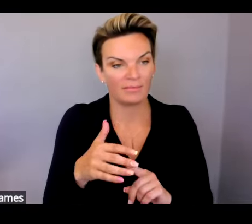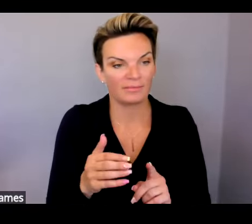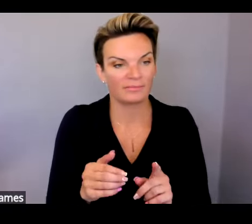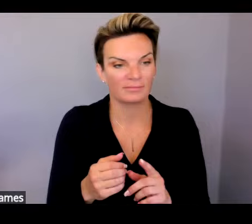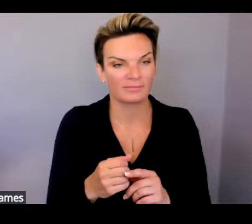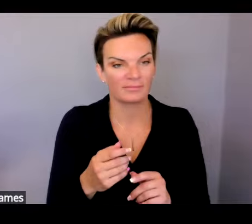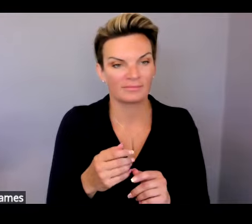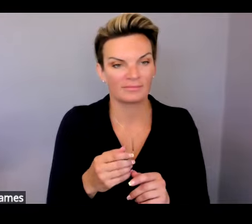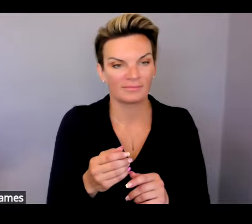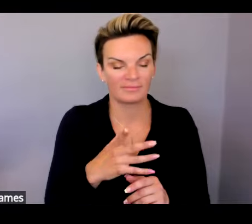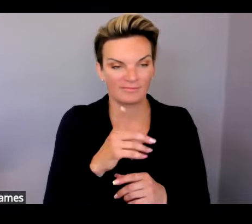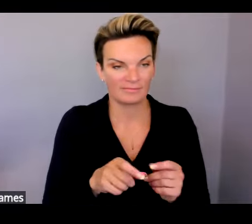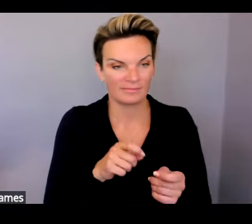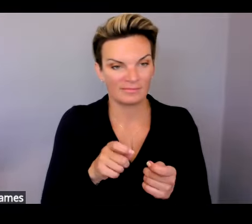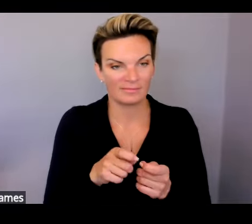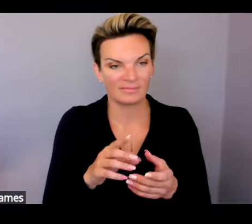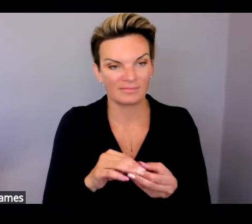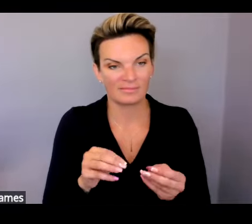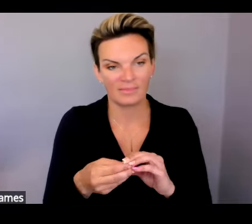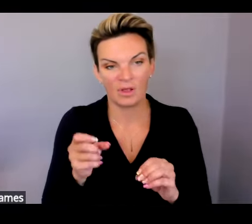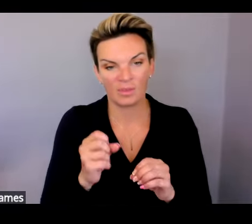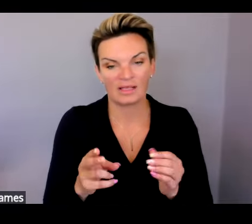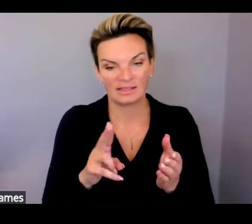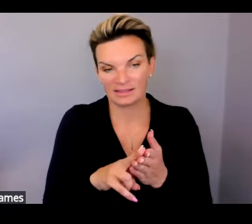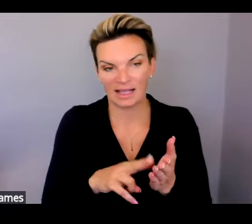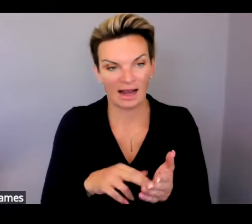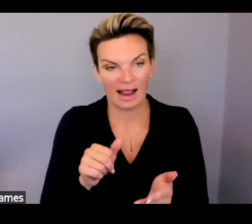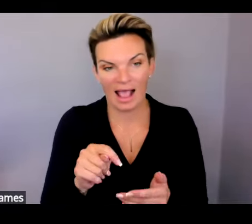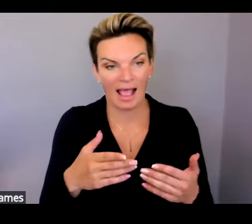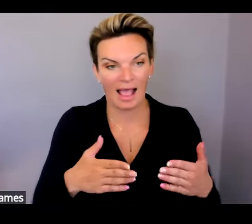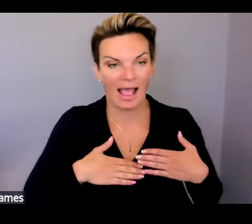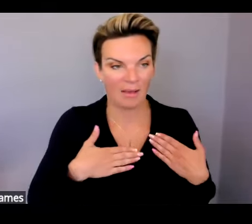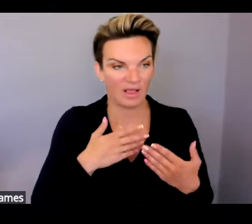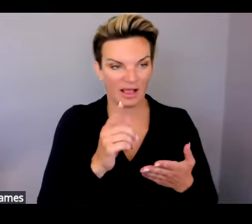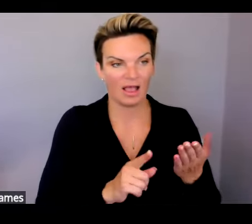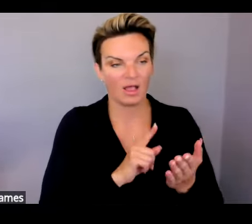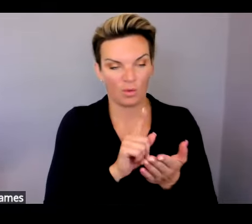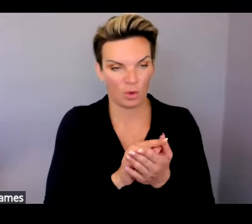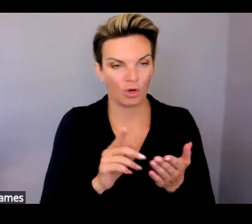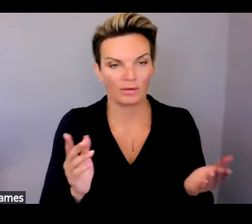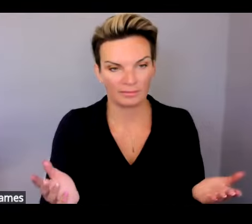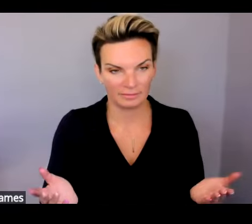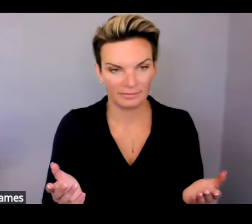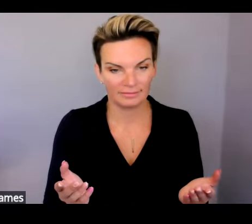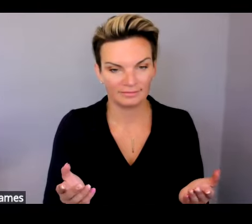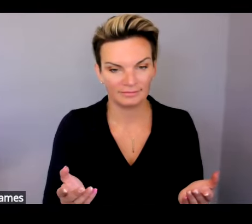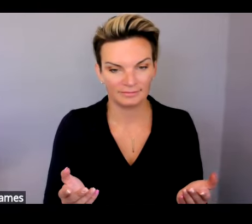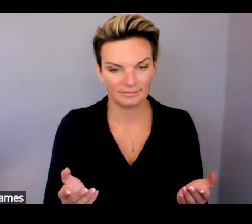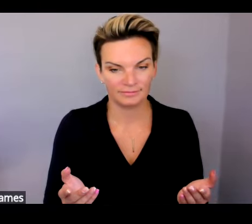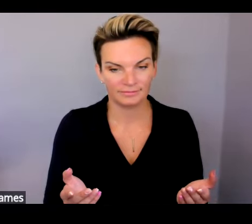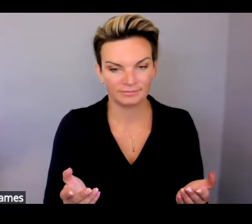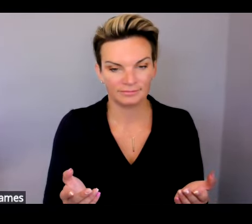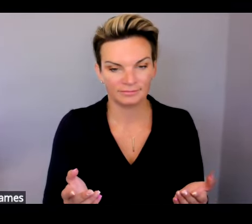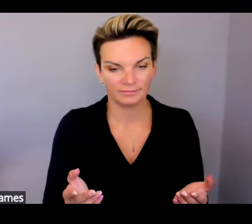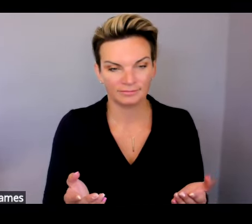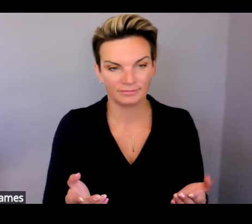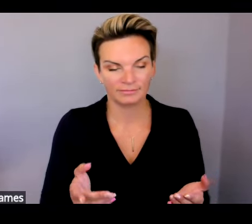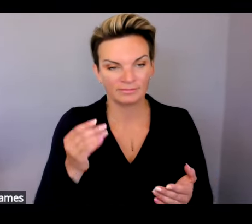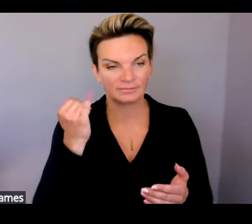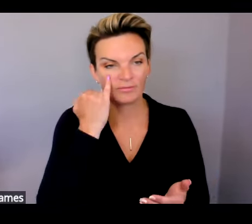Without any specific stories, they could be signing it at happy hour. The point being is that you're saying that if there's a couple